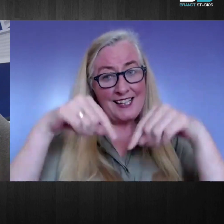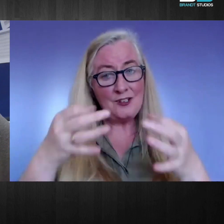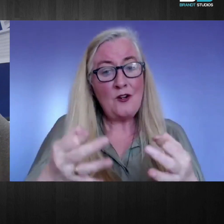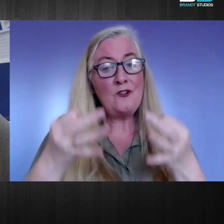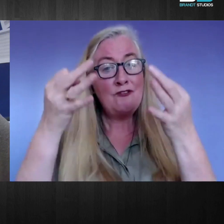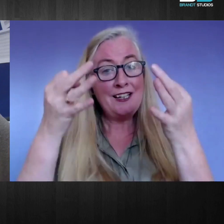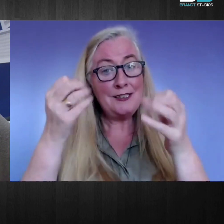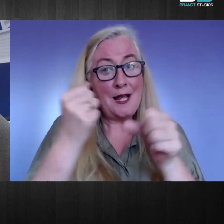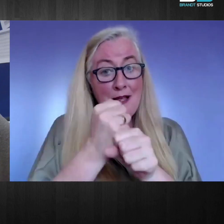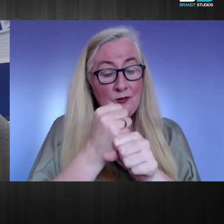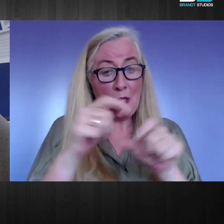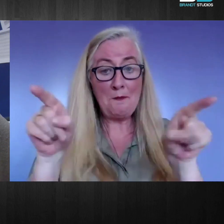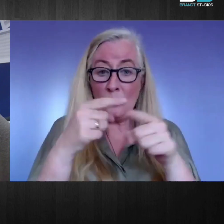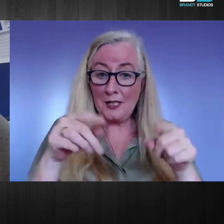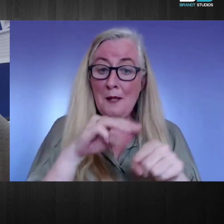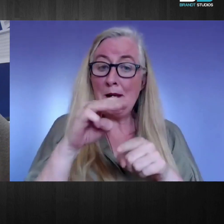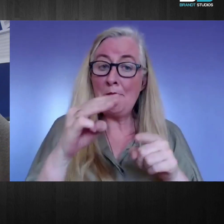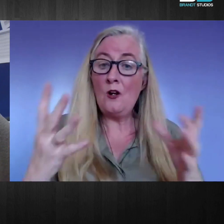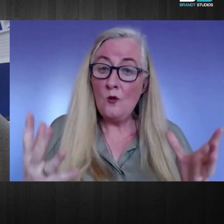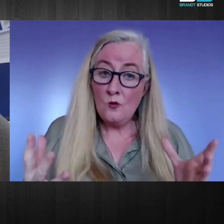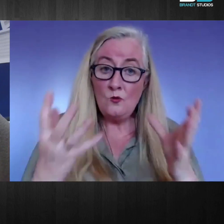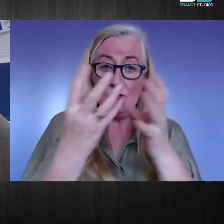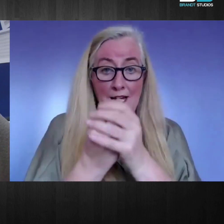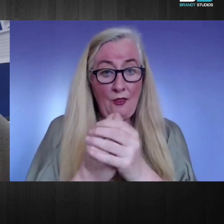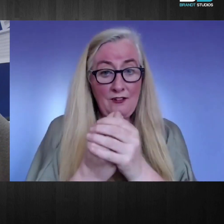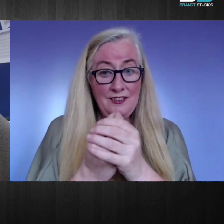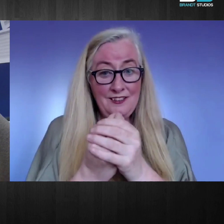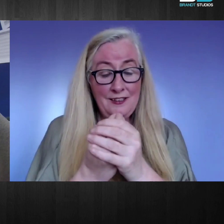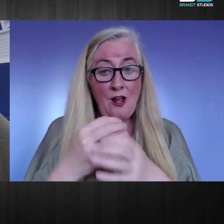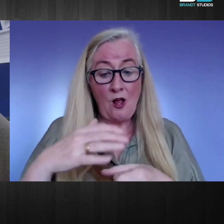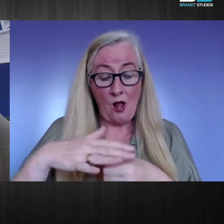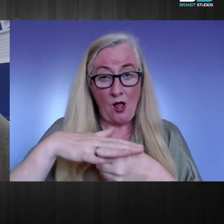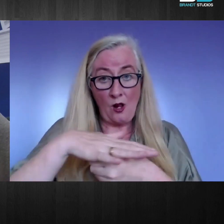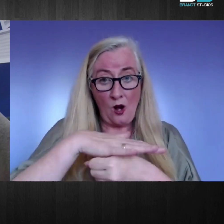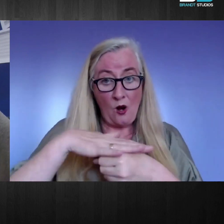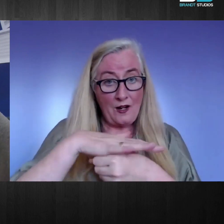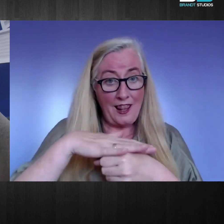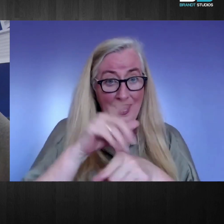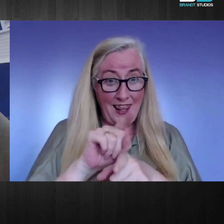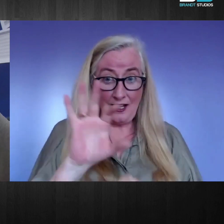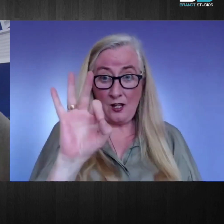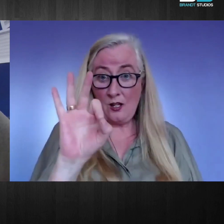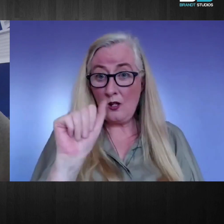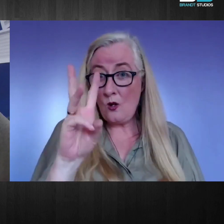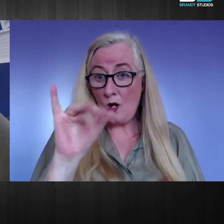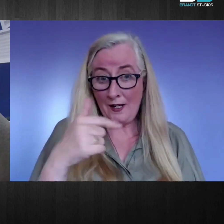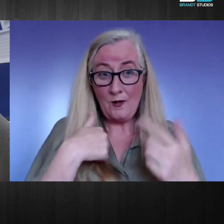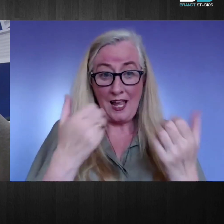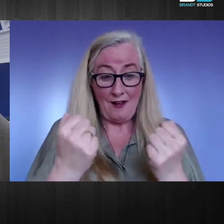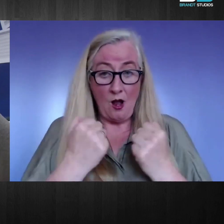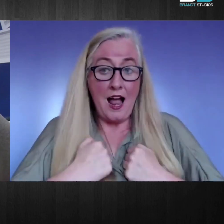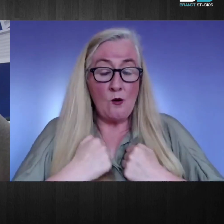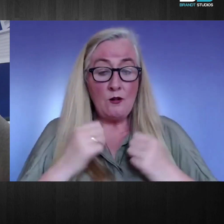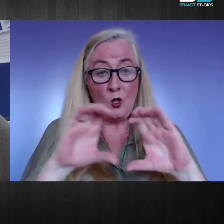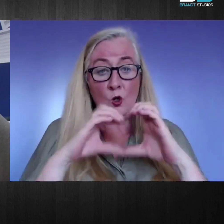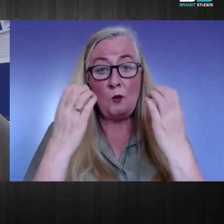at a local level. Like here in Galway, we have our own community from all ages, from young people right